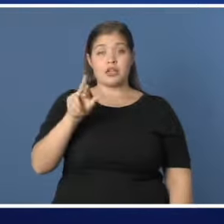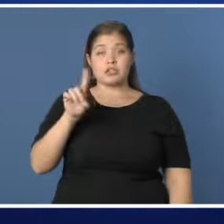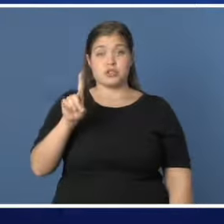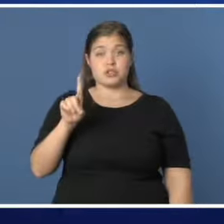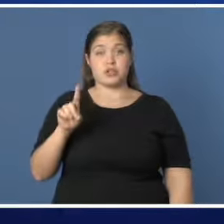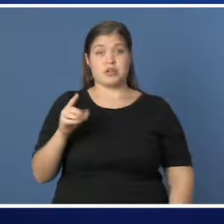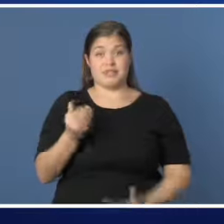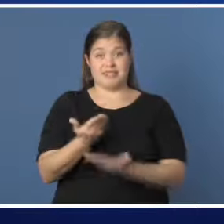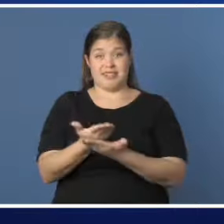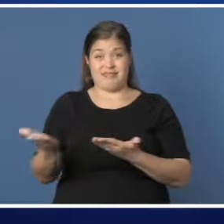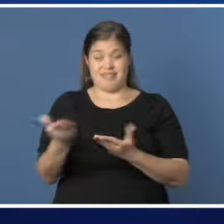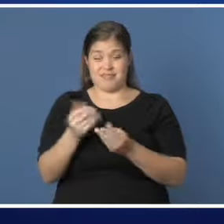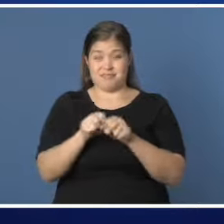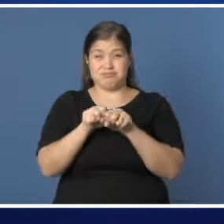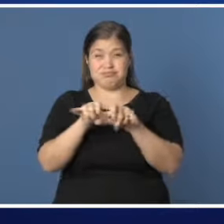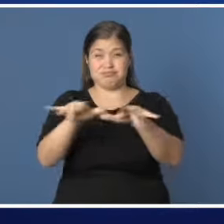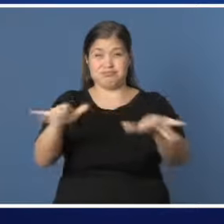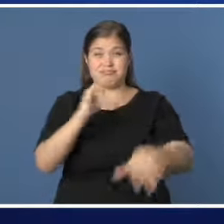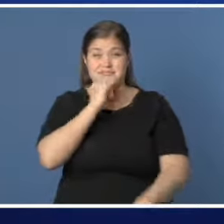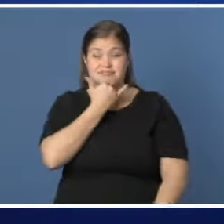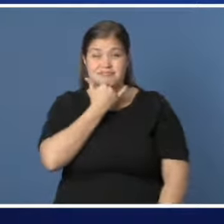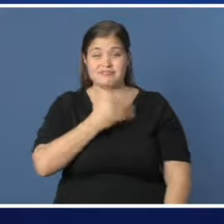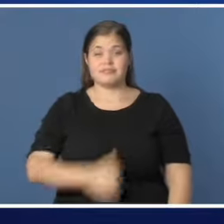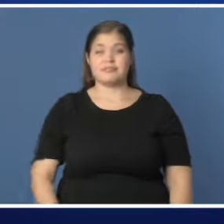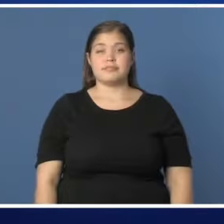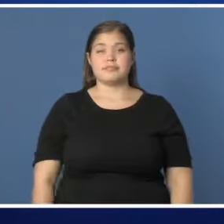hazardous materials,